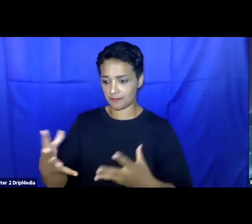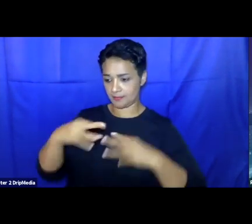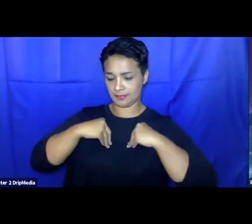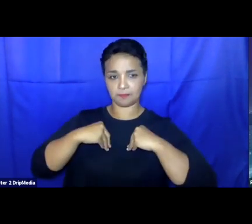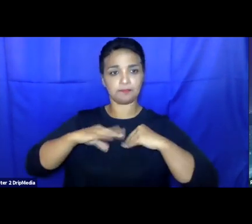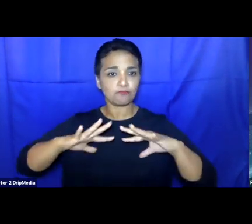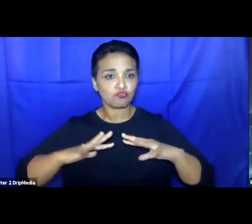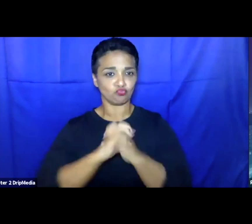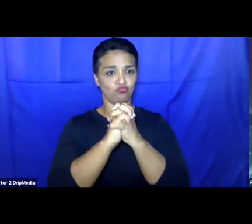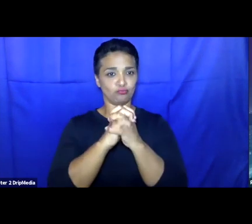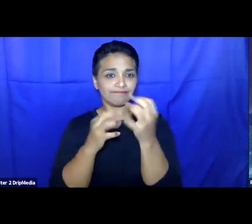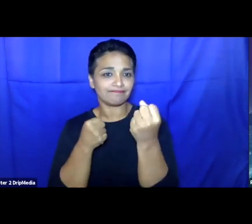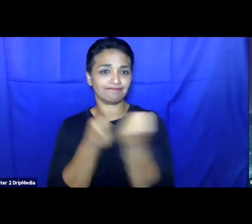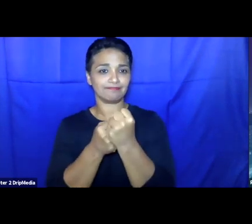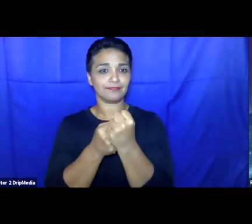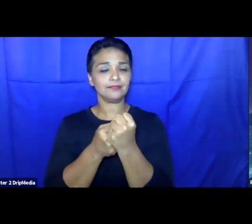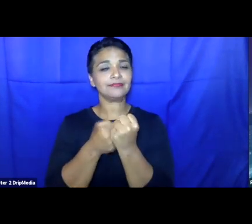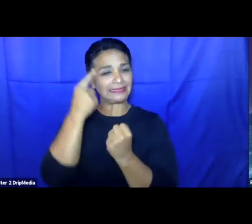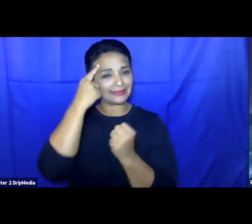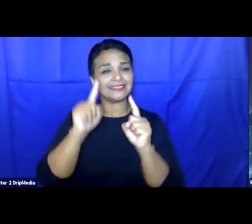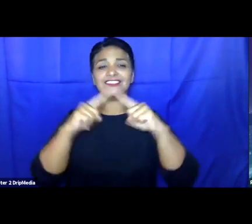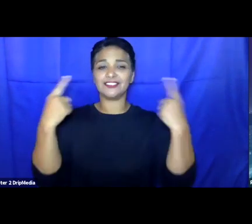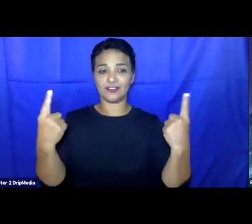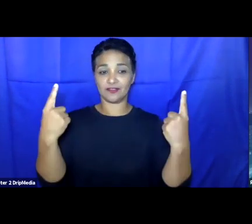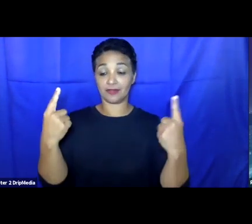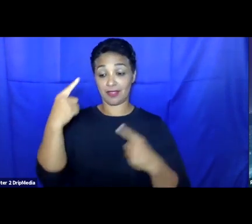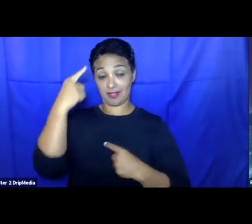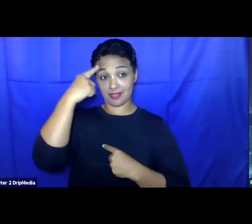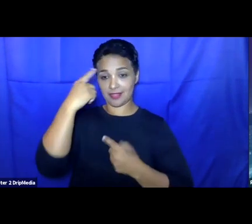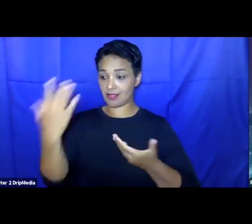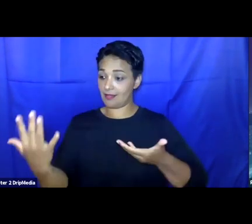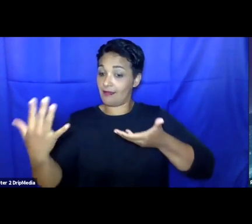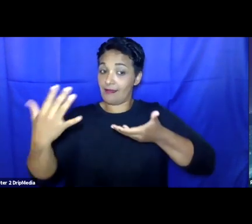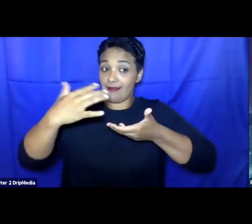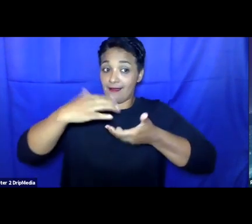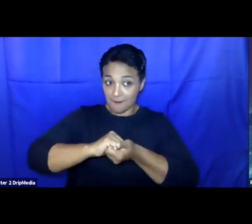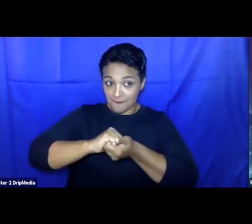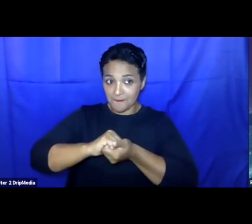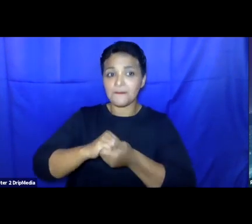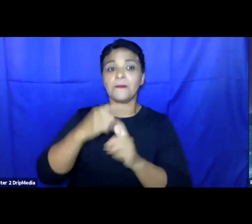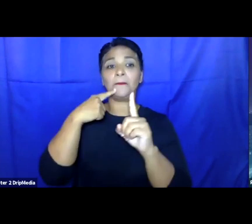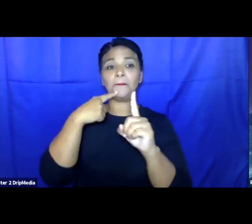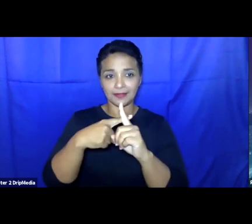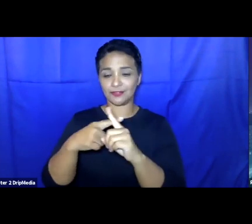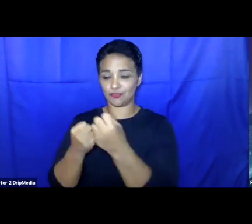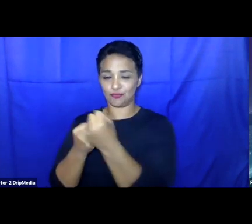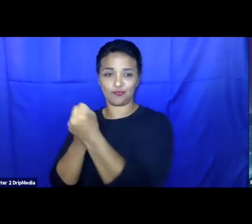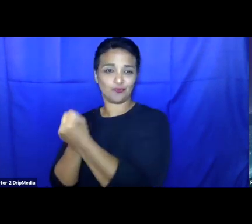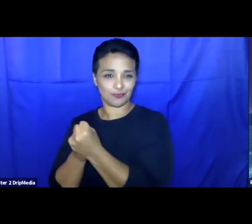they're making between strength and cooperation and solidarity. They're overlapping, but they're distinct. The